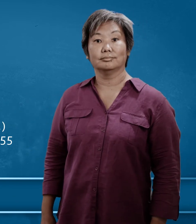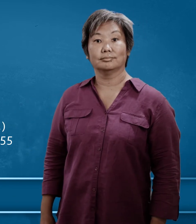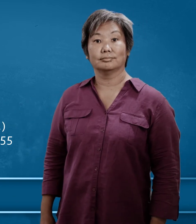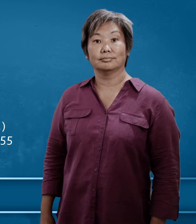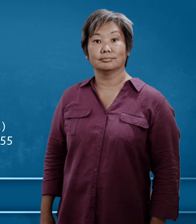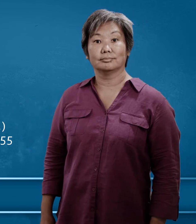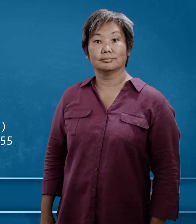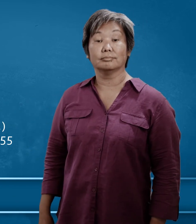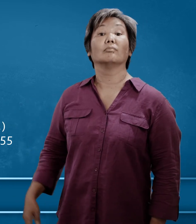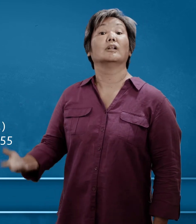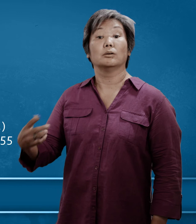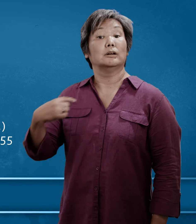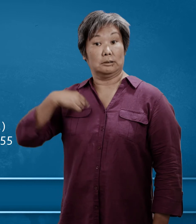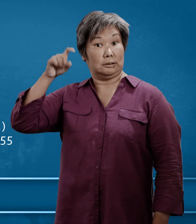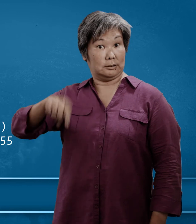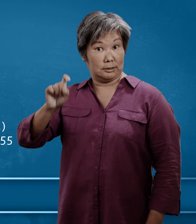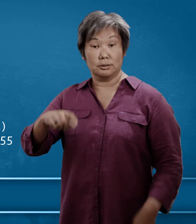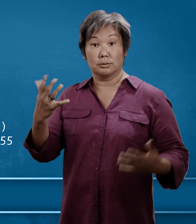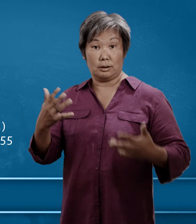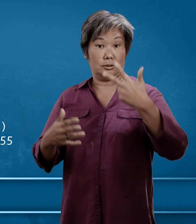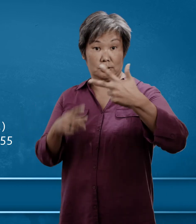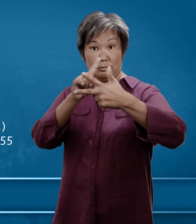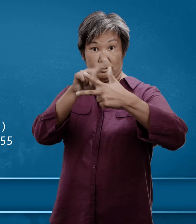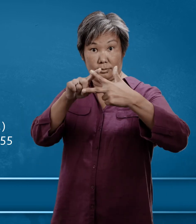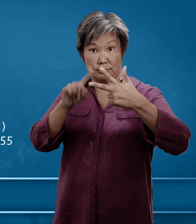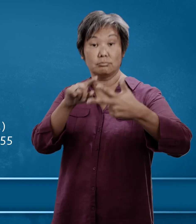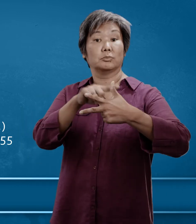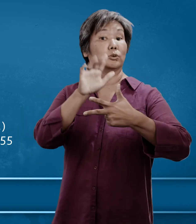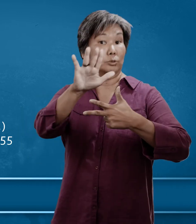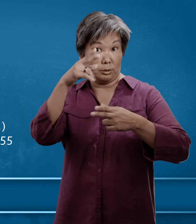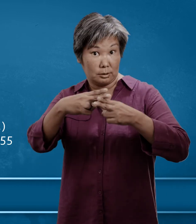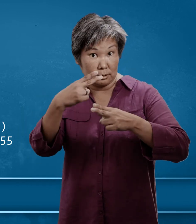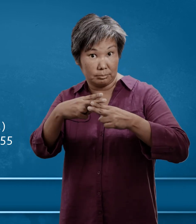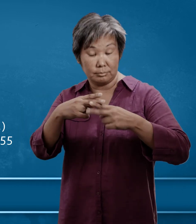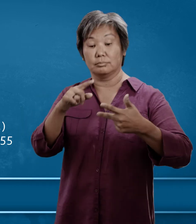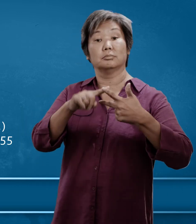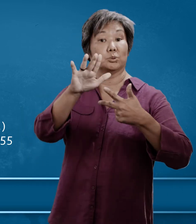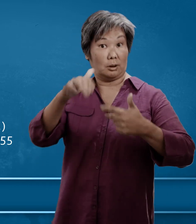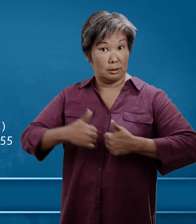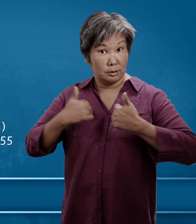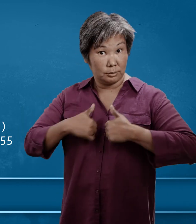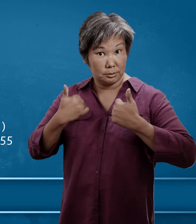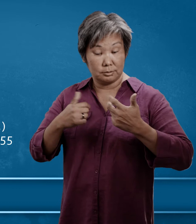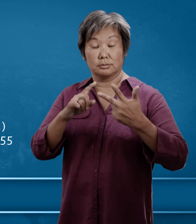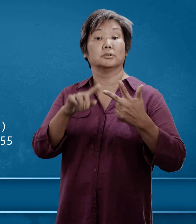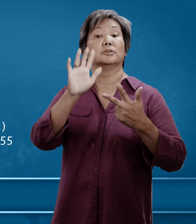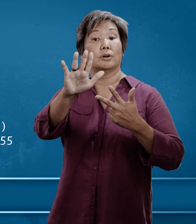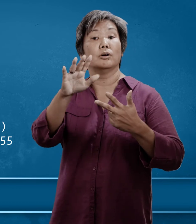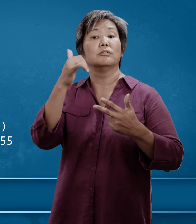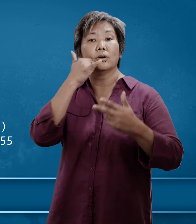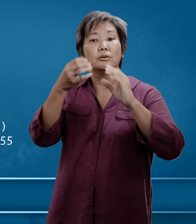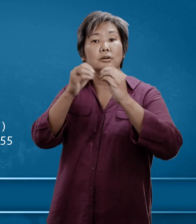Street, Suite 1155, Honolulu, Hawaii 96813. And tell us your